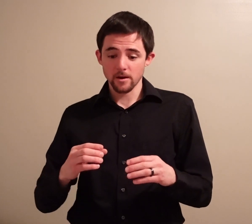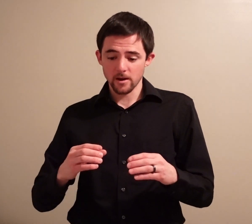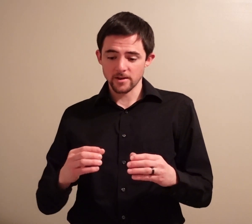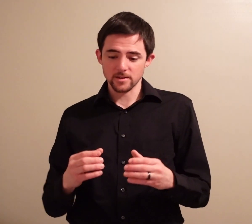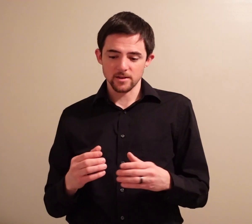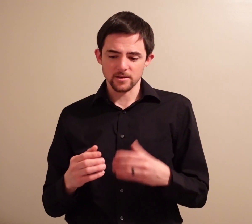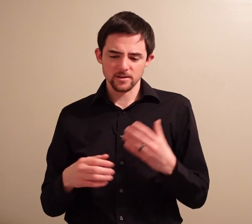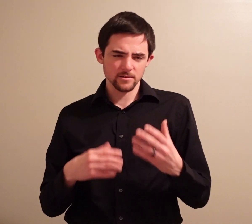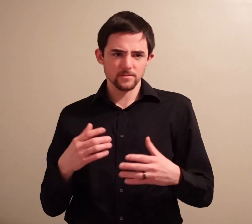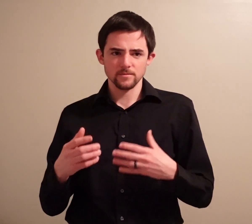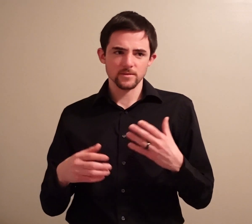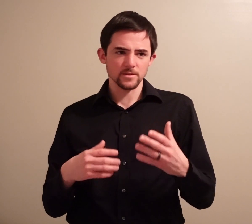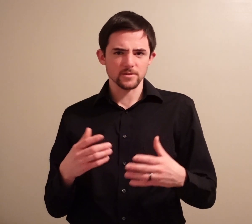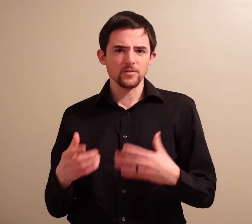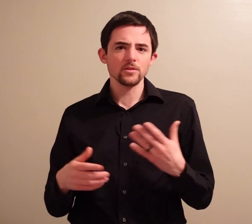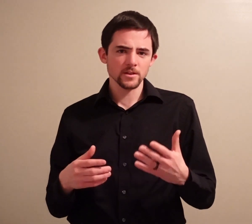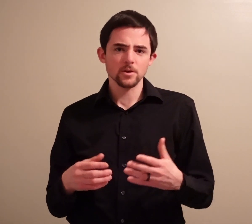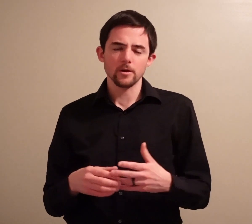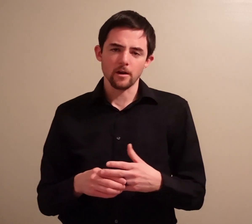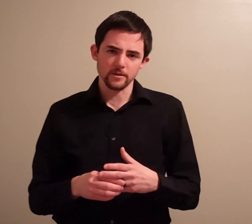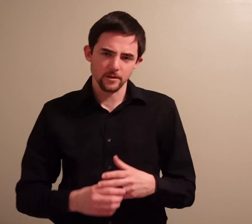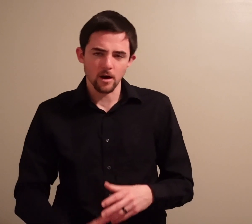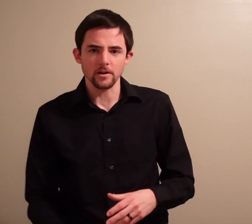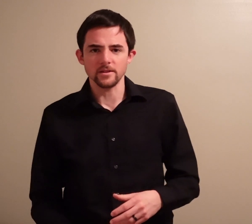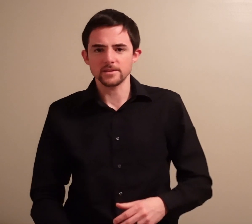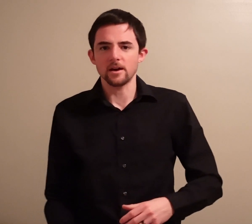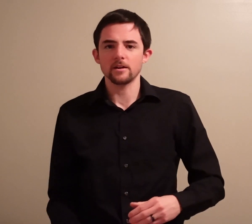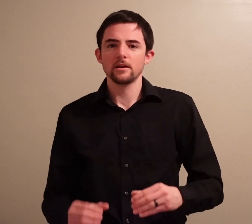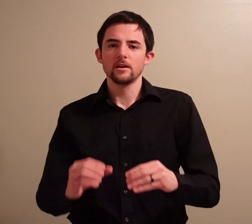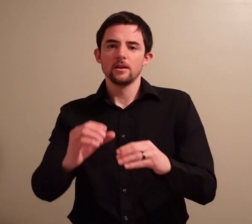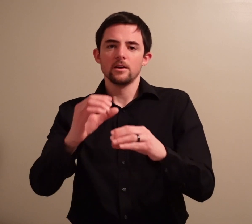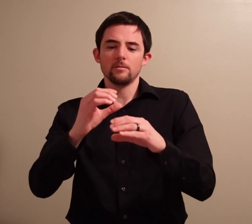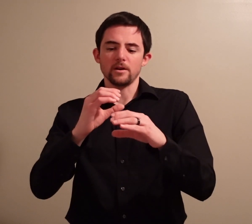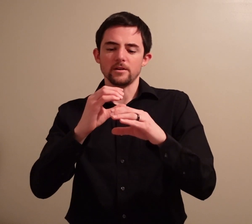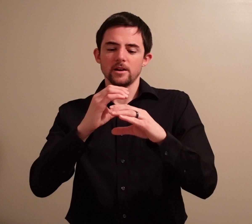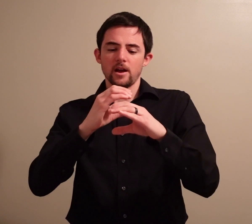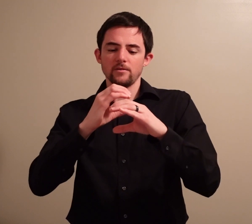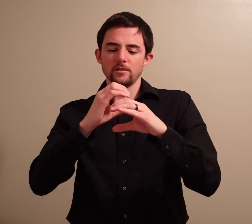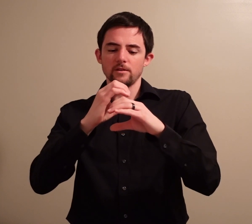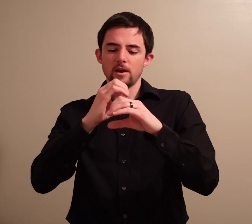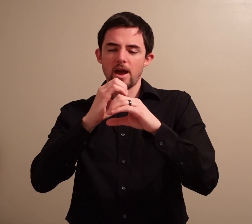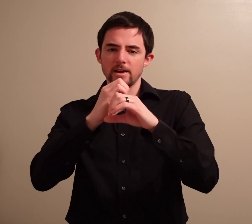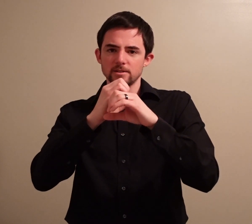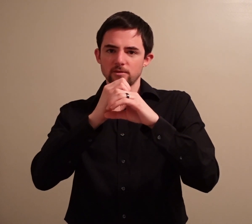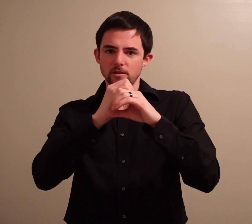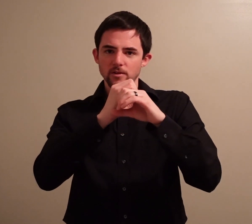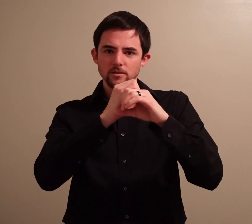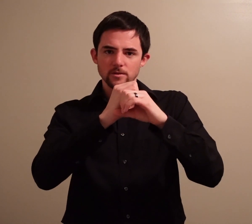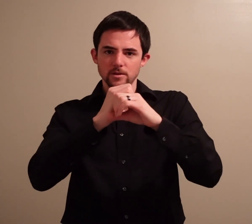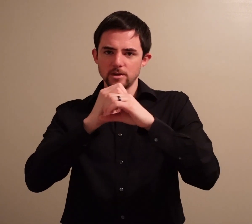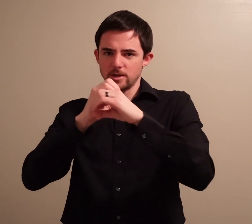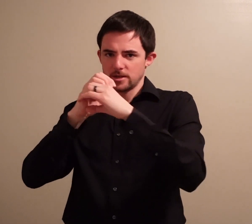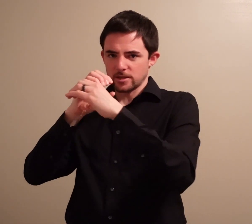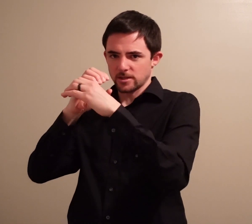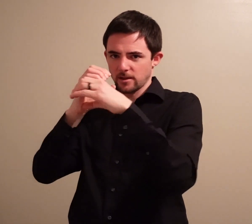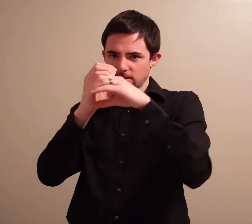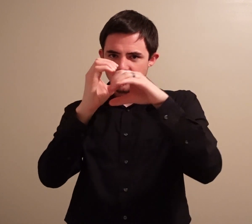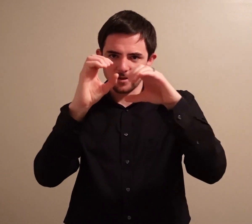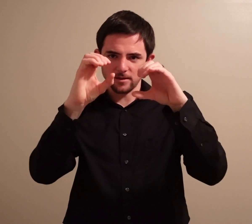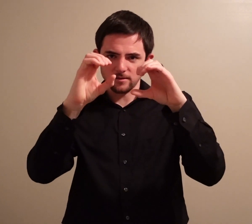there's a few things going on in the sign. But you're going to have your hands in front of you, just like this. You're